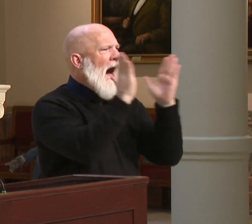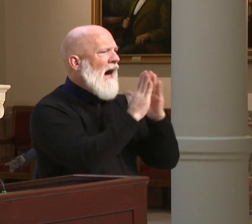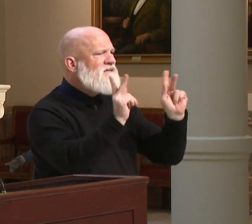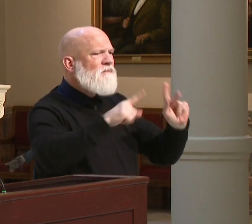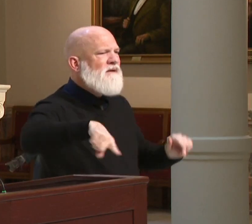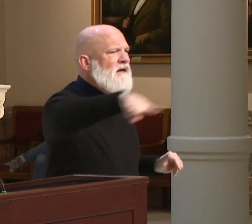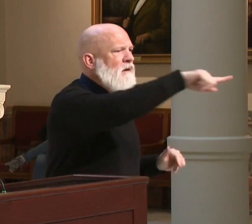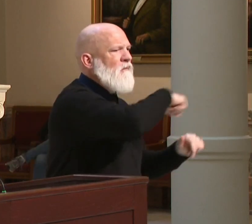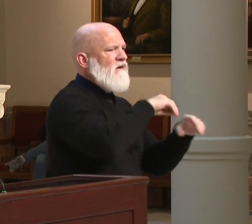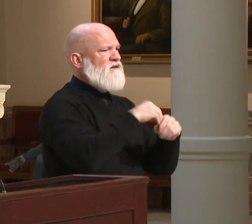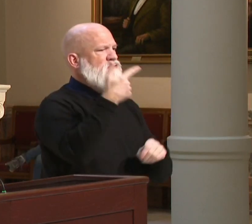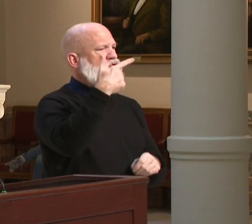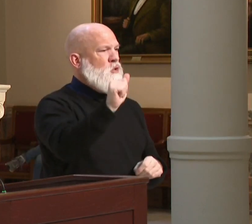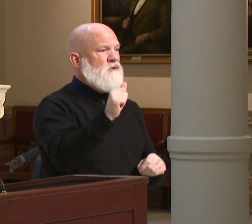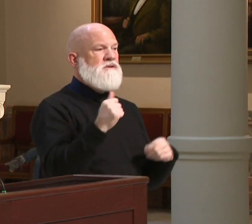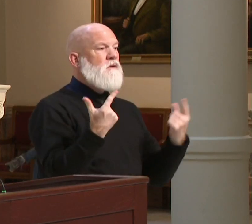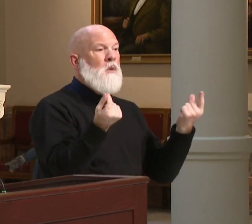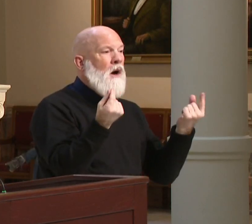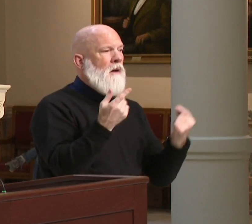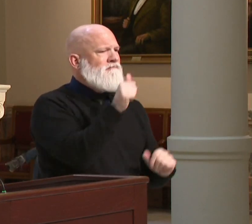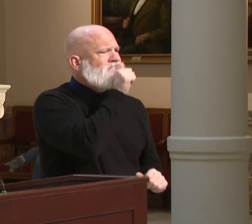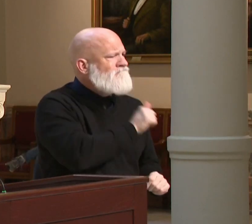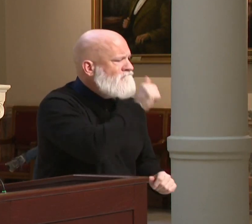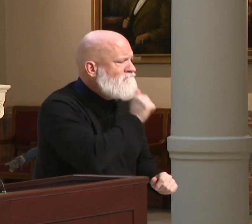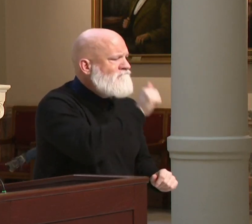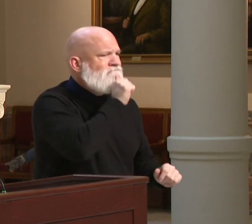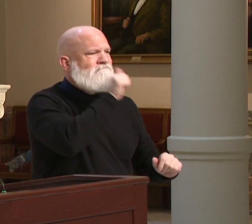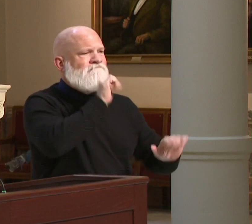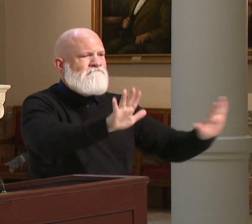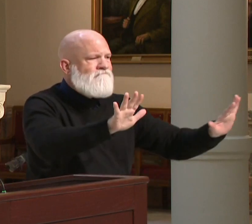as we work hard to swiftly, safely, and